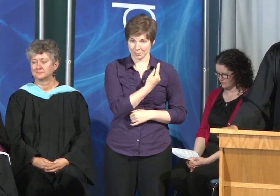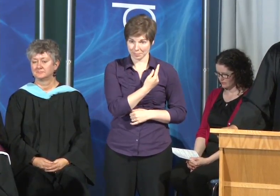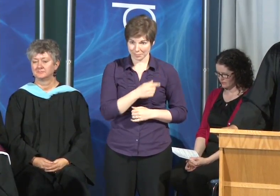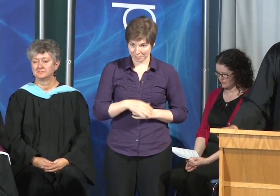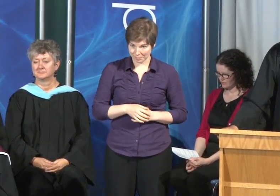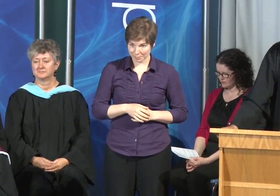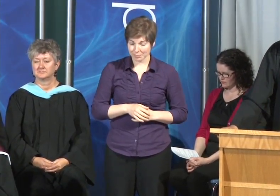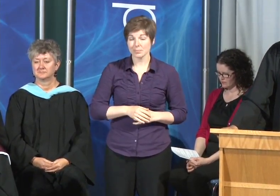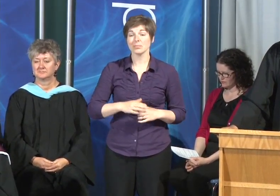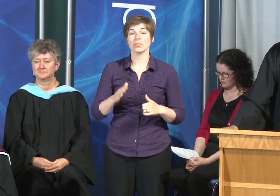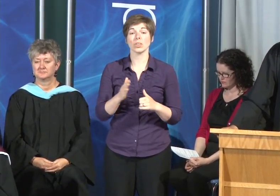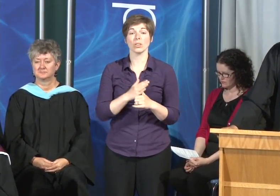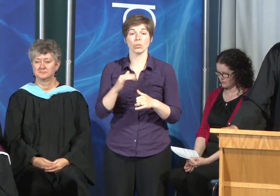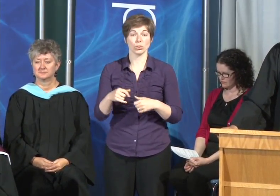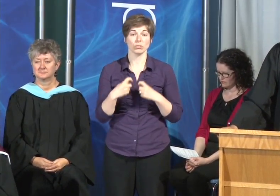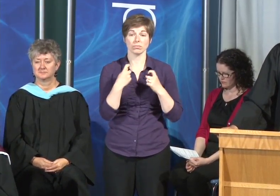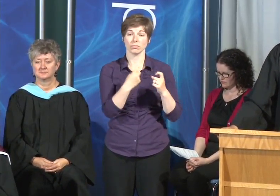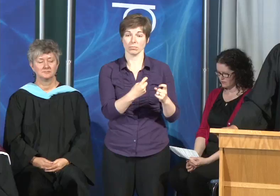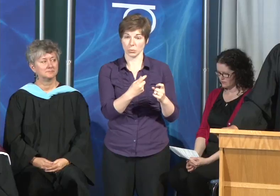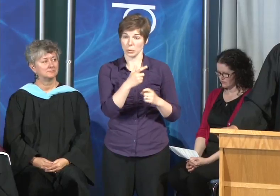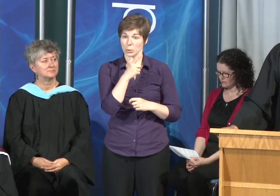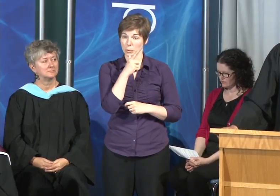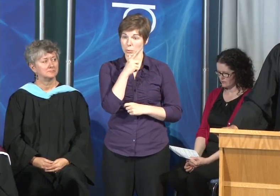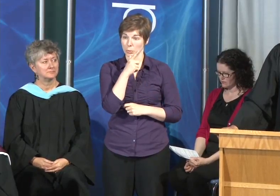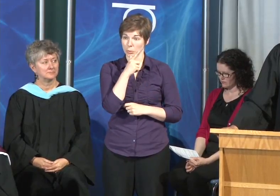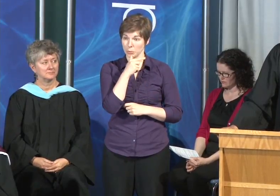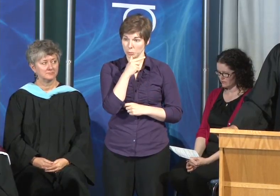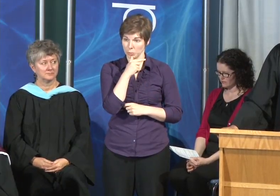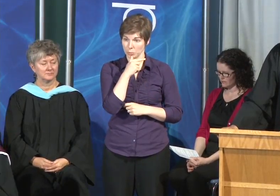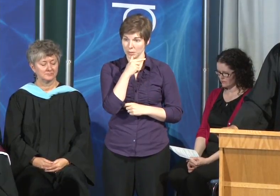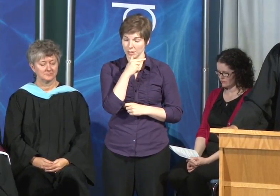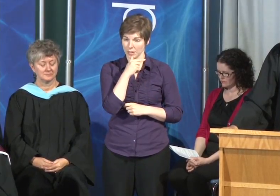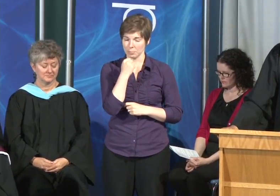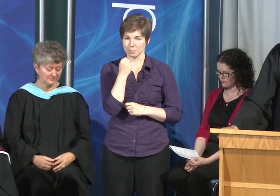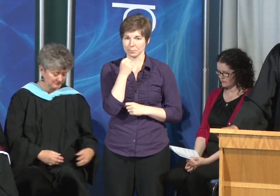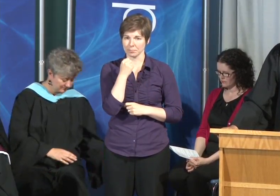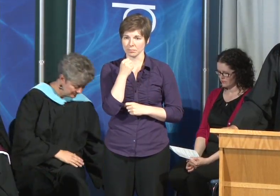The first one's presented to in our Governor General's Medal.